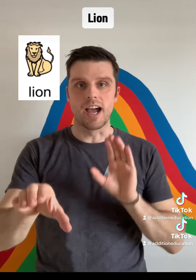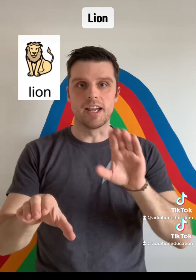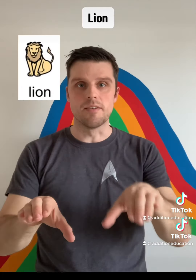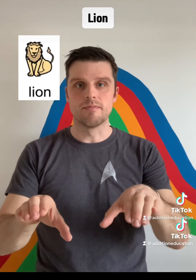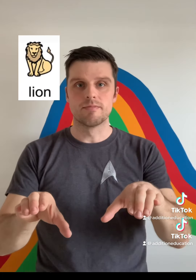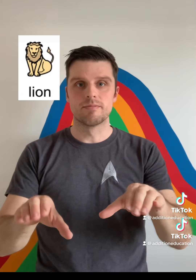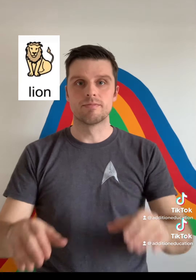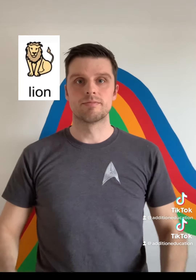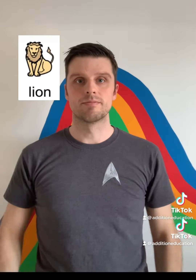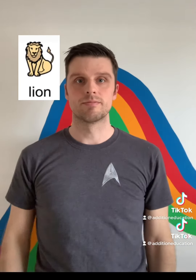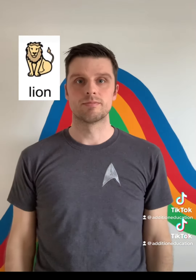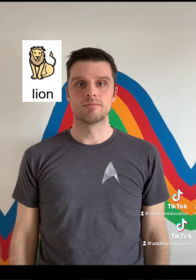lion.